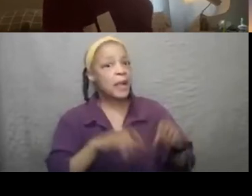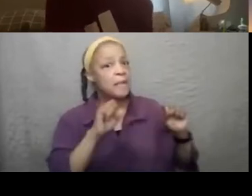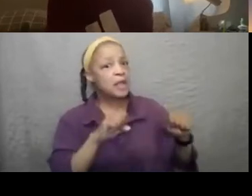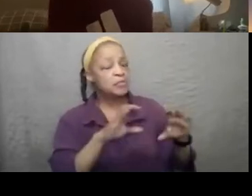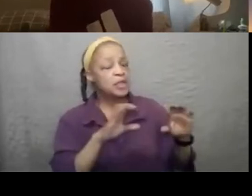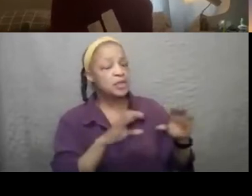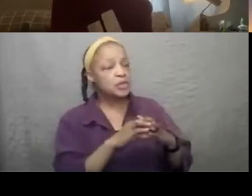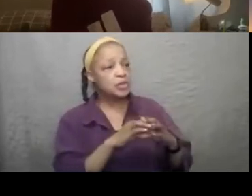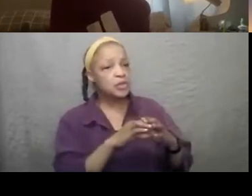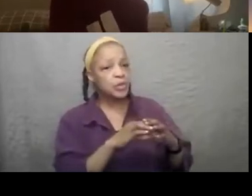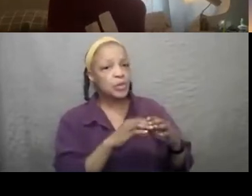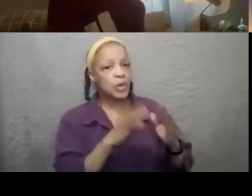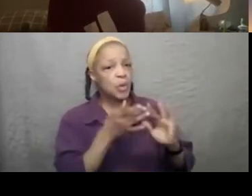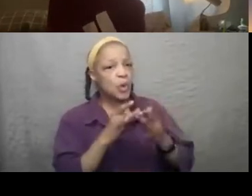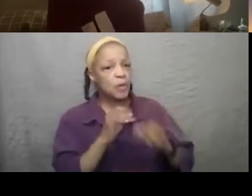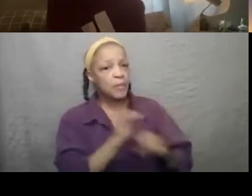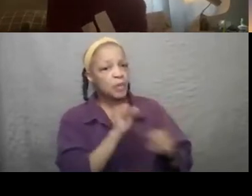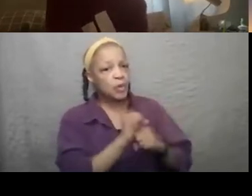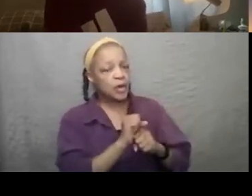work because, you know,